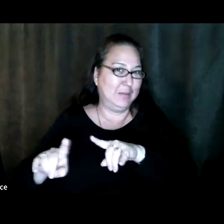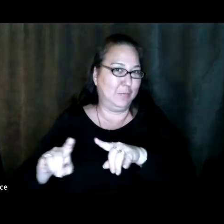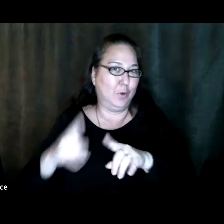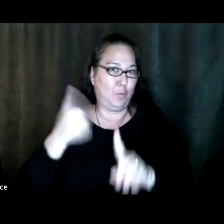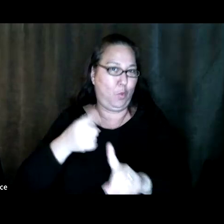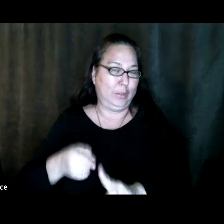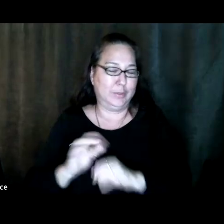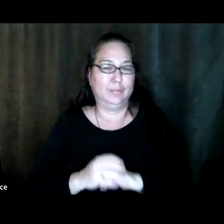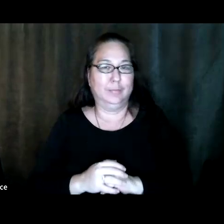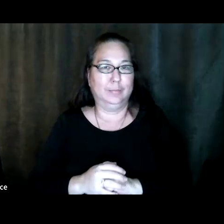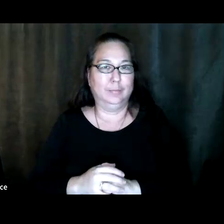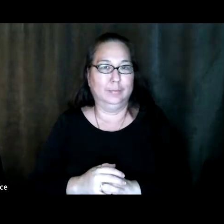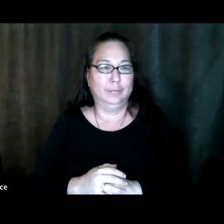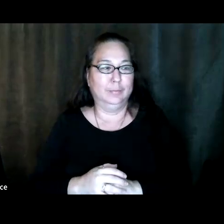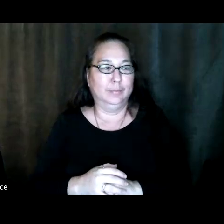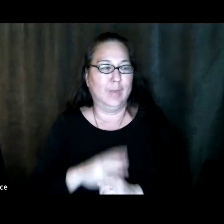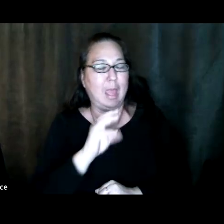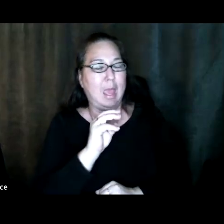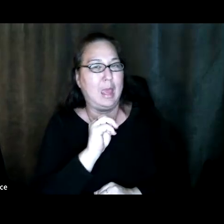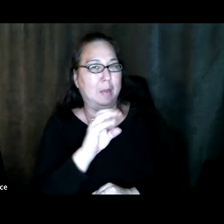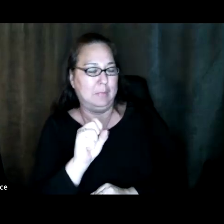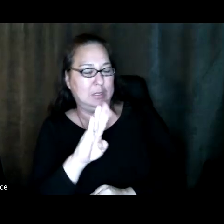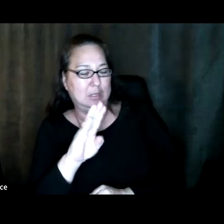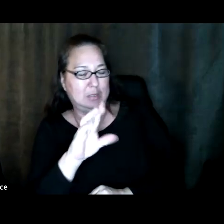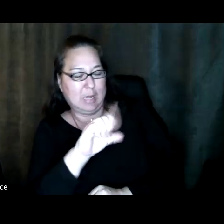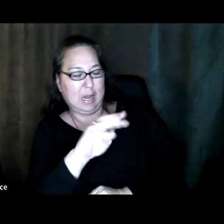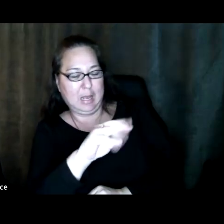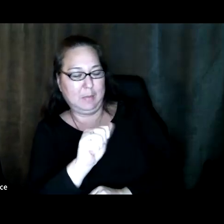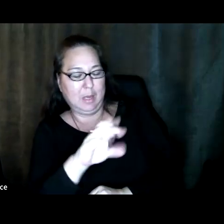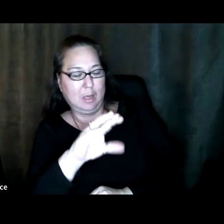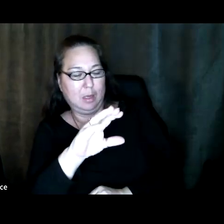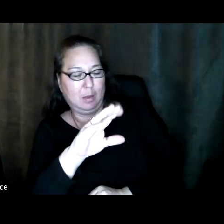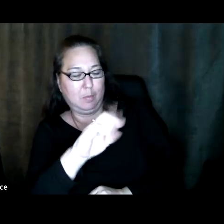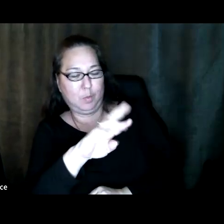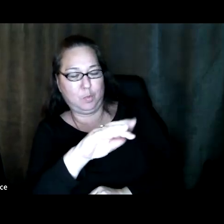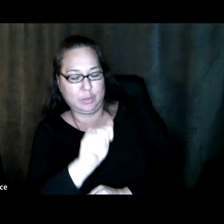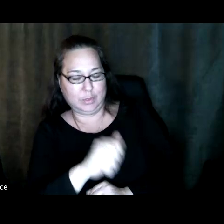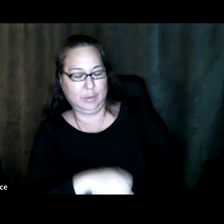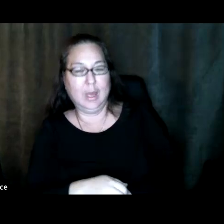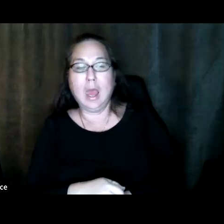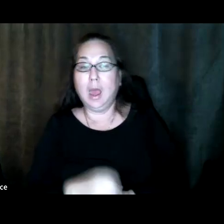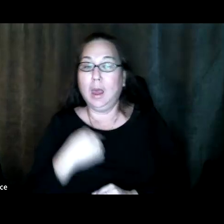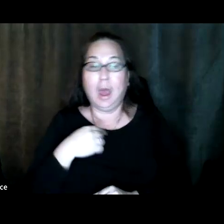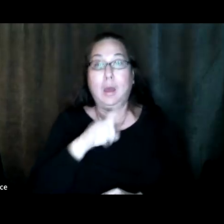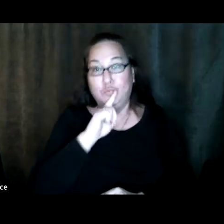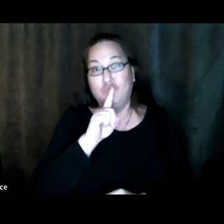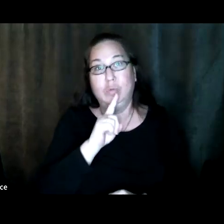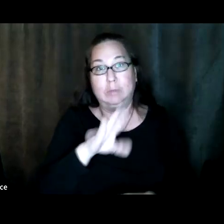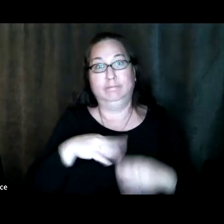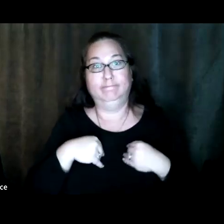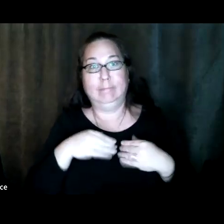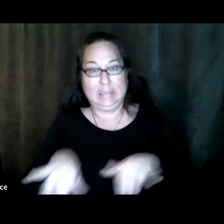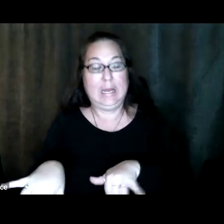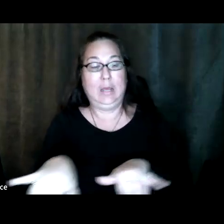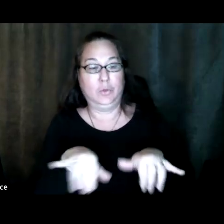Superintendent. I'm all for standards. I think it's just when I think about those particular communities, we need to think about how we're actually preparing them